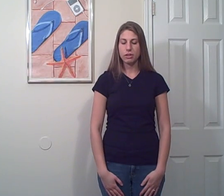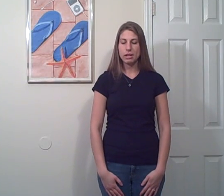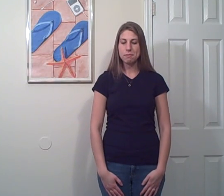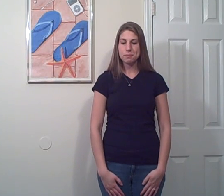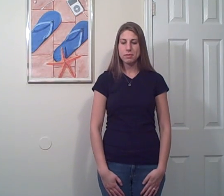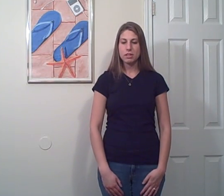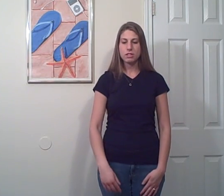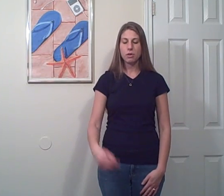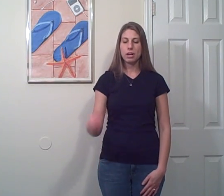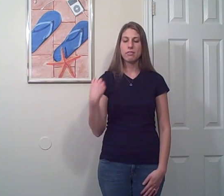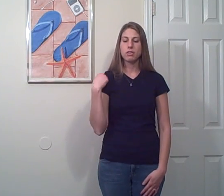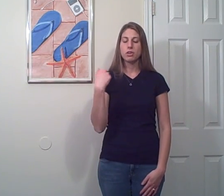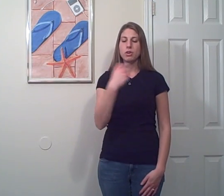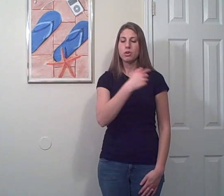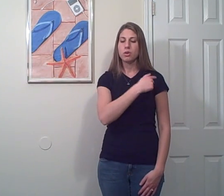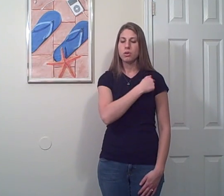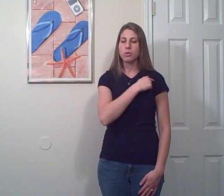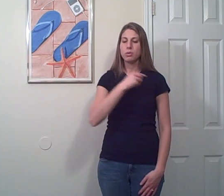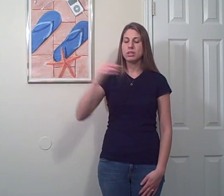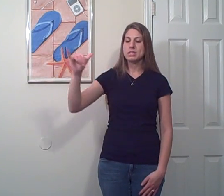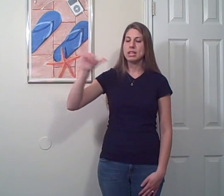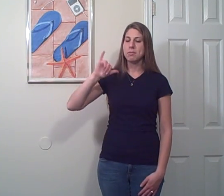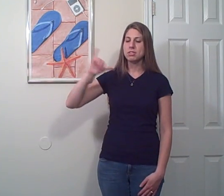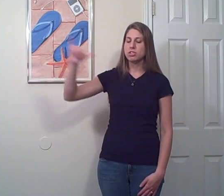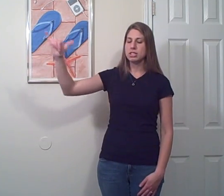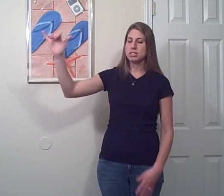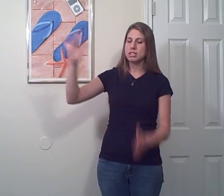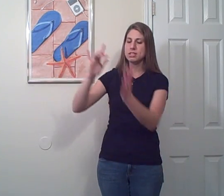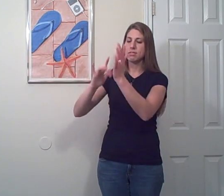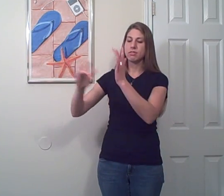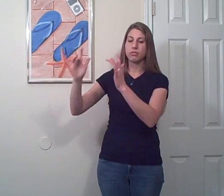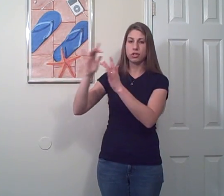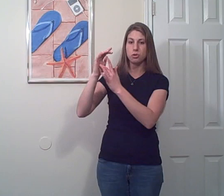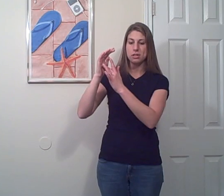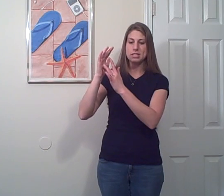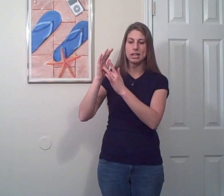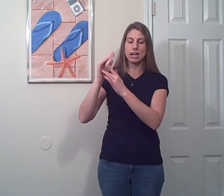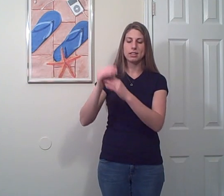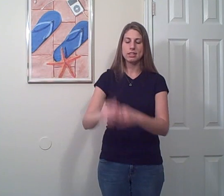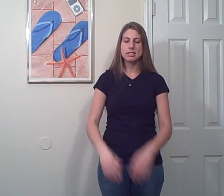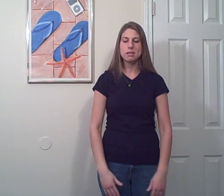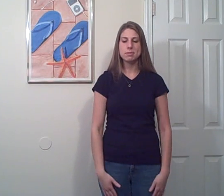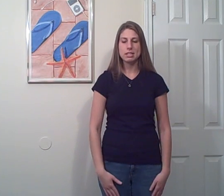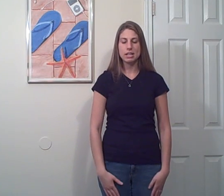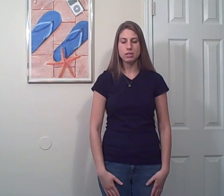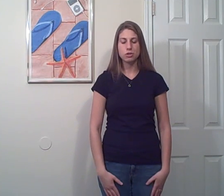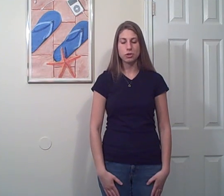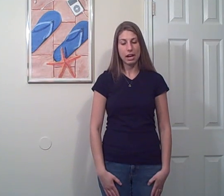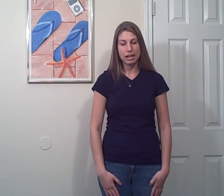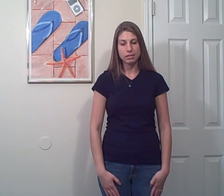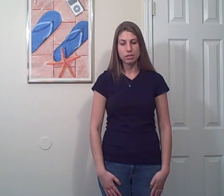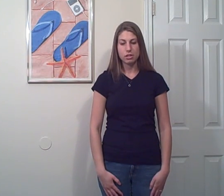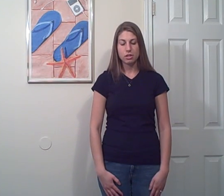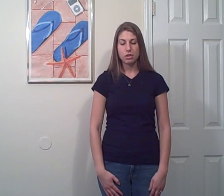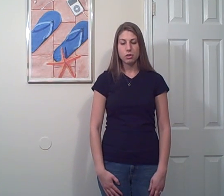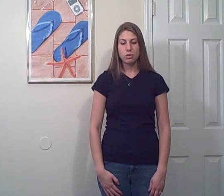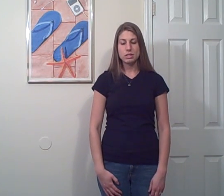Okay? So we're the same as Jesus, for you are as I, then tempted and tried. We're saying